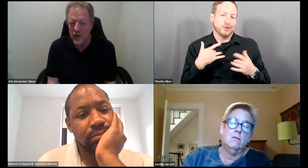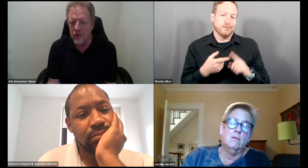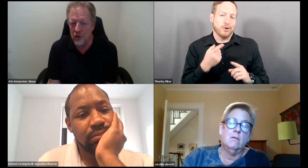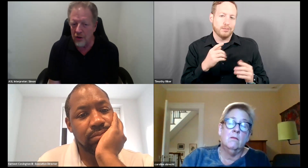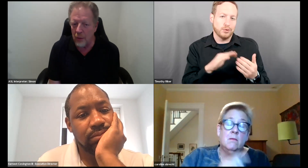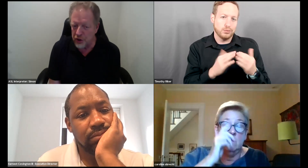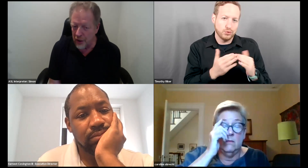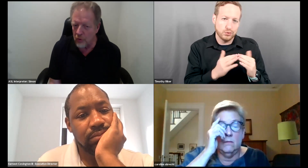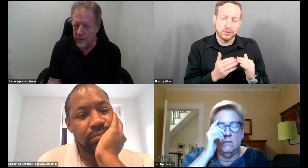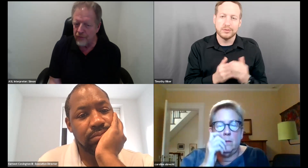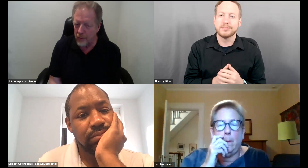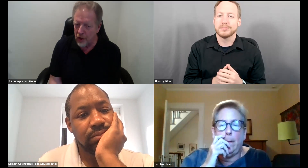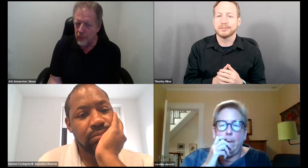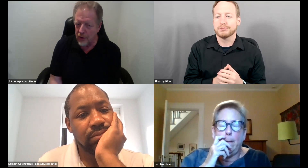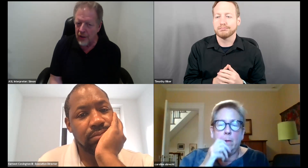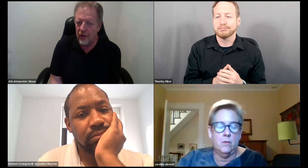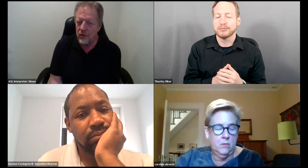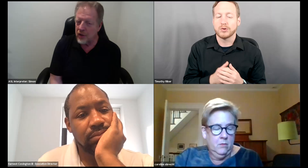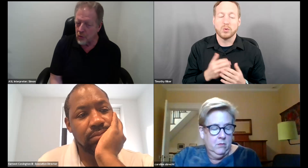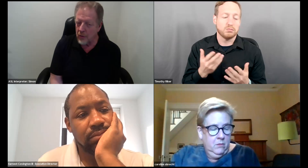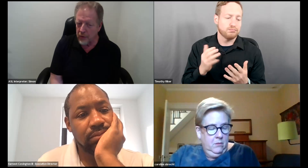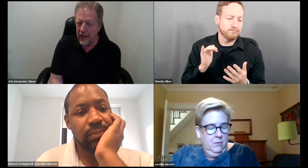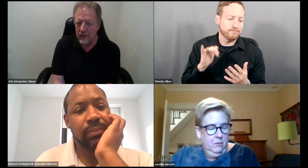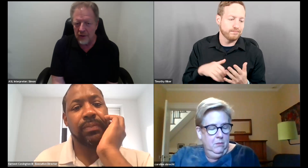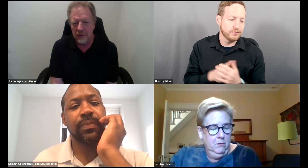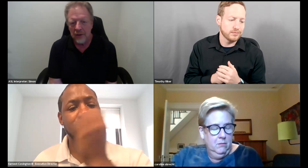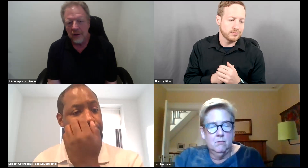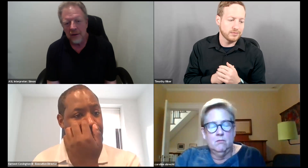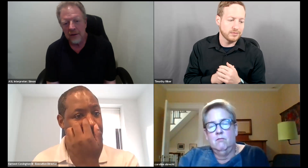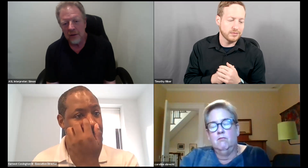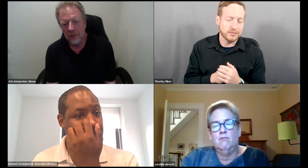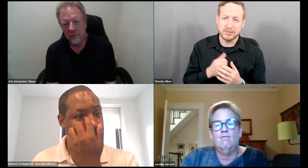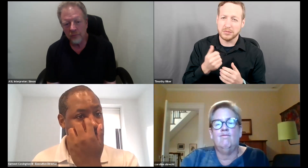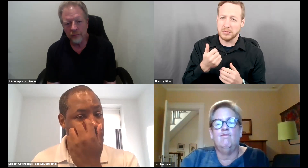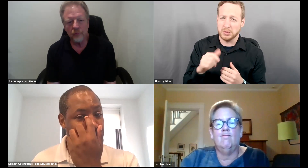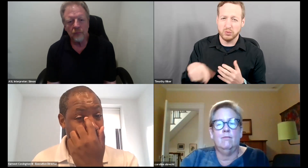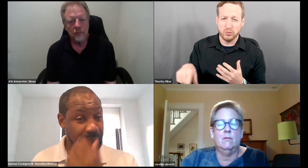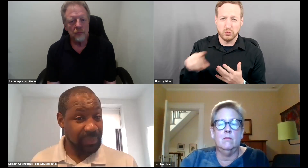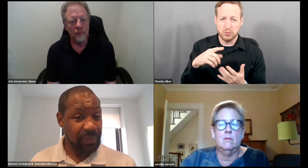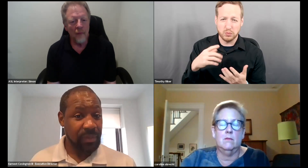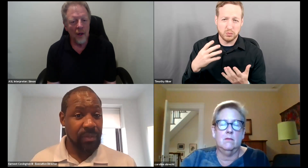was a concern that was shared with me from the community. So I just wanted to put that out there.